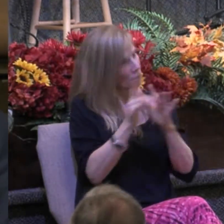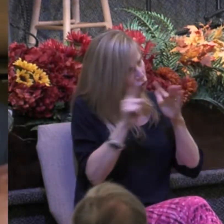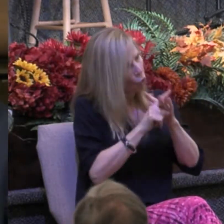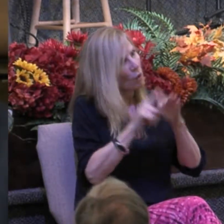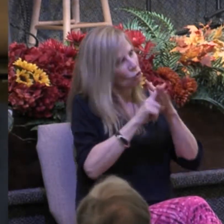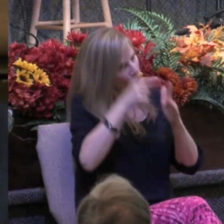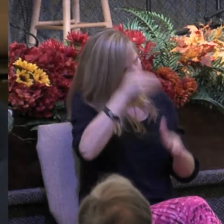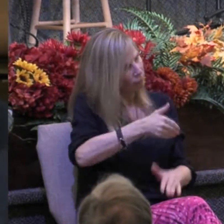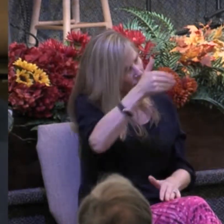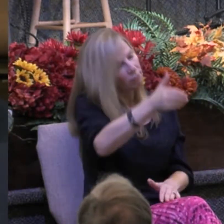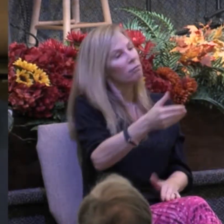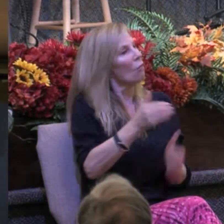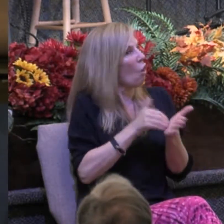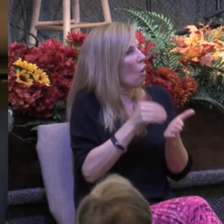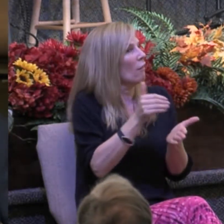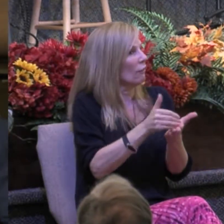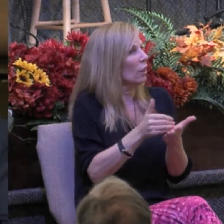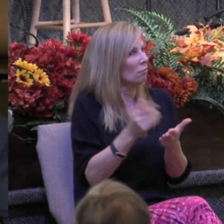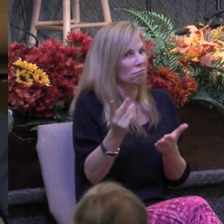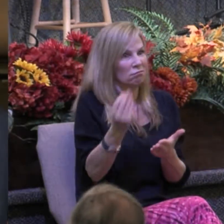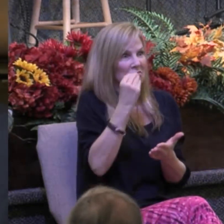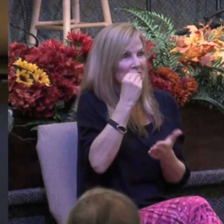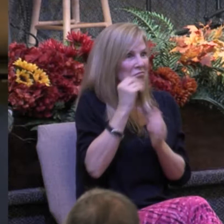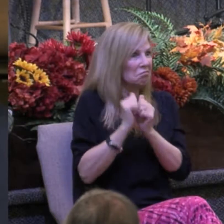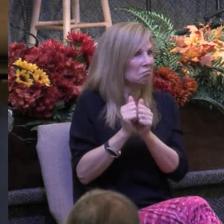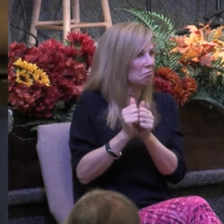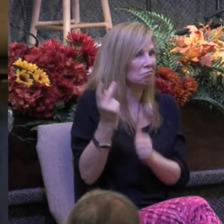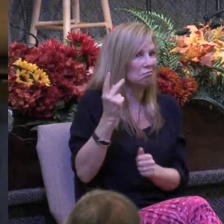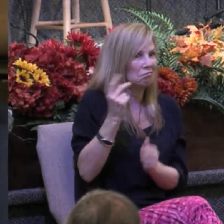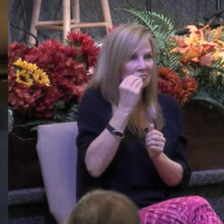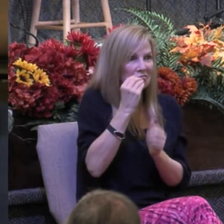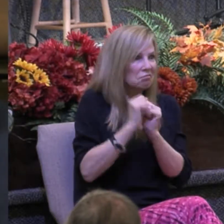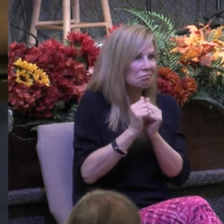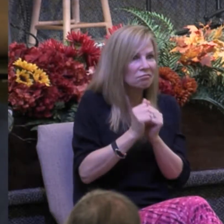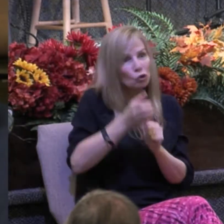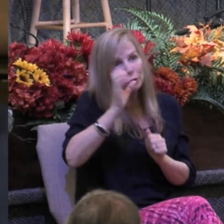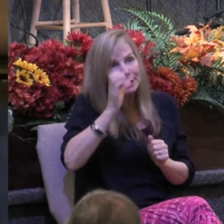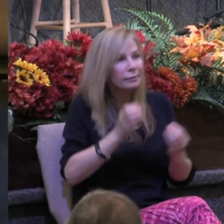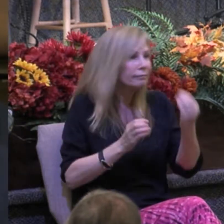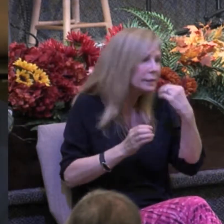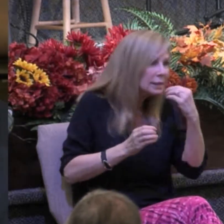resurrection often included having a meal with them, something